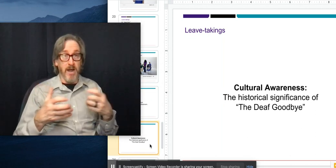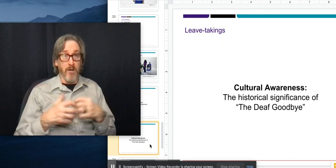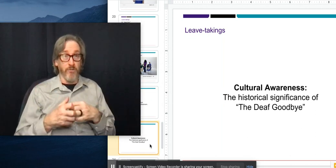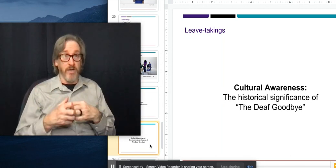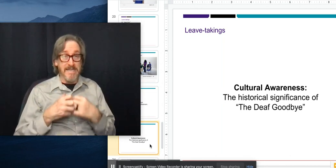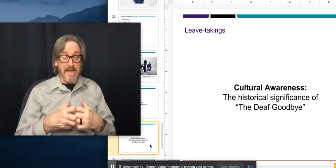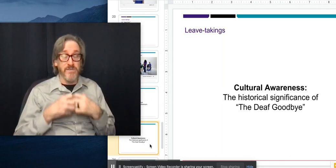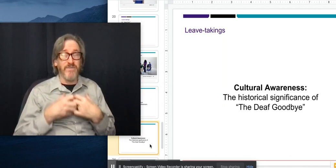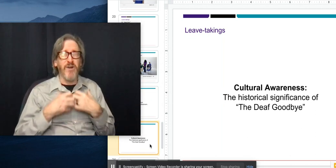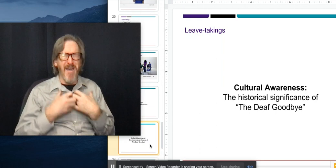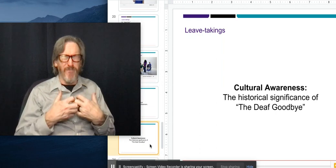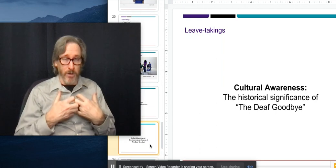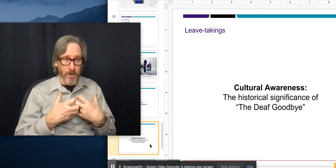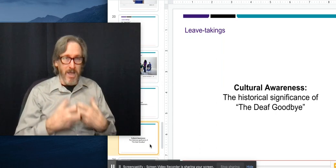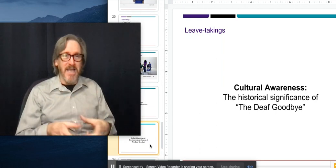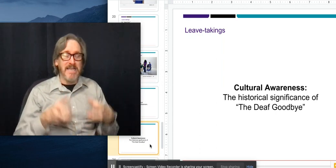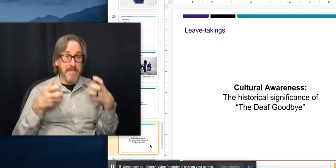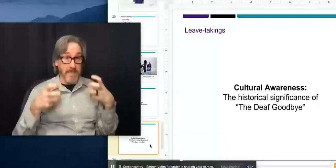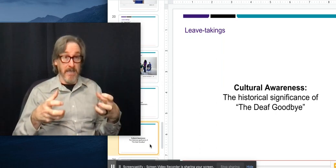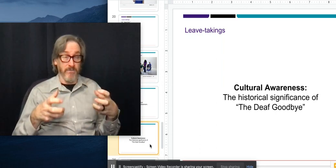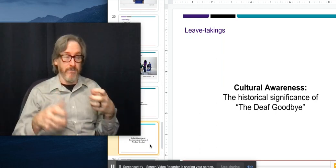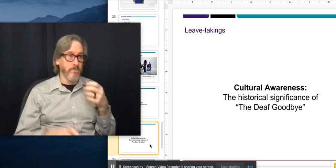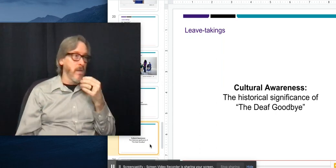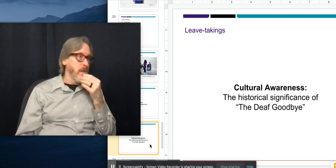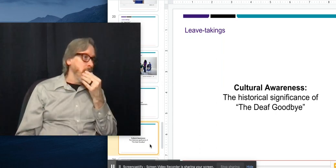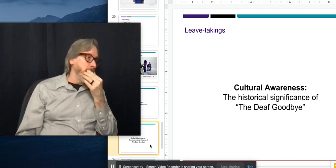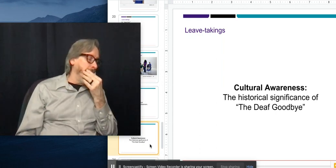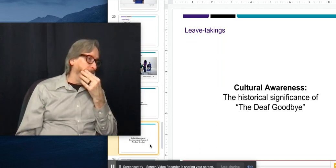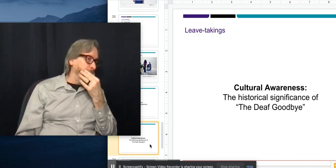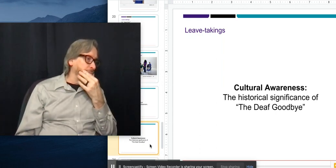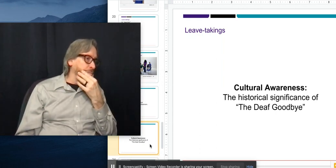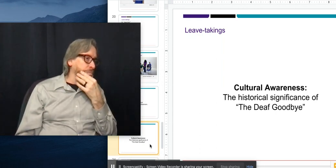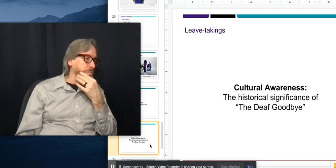joke about how it takes forever to leave.